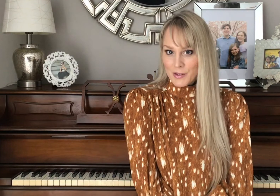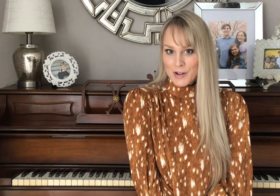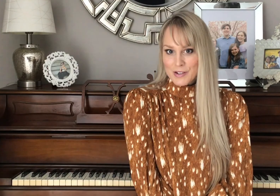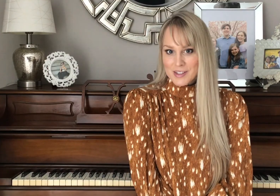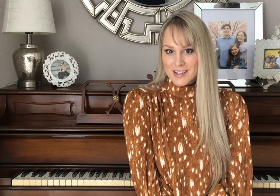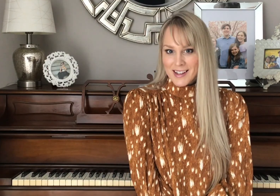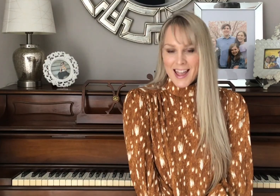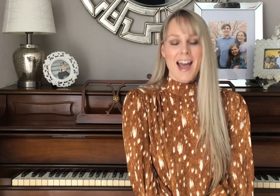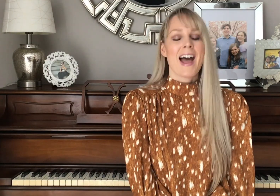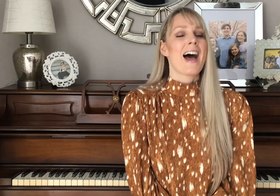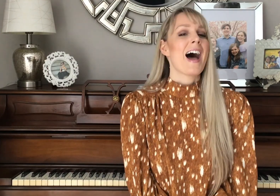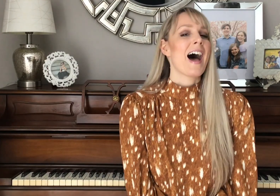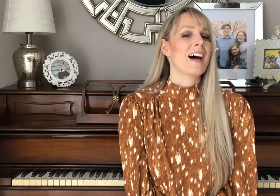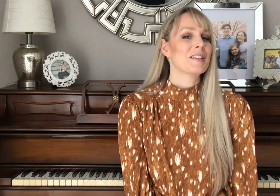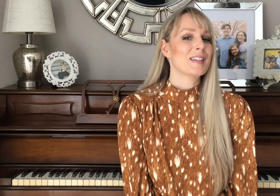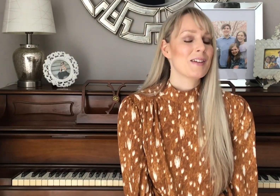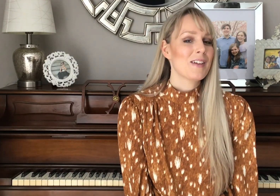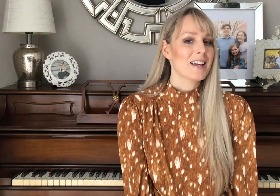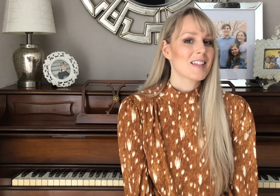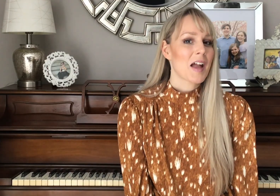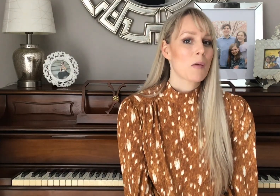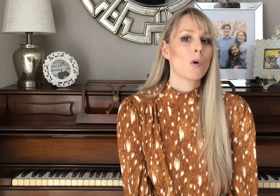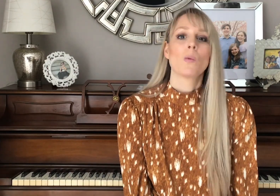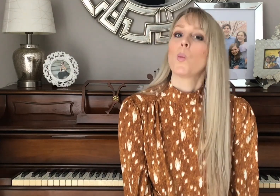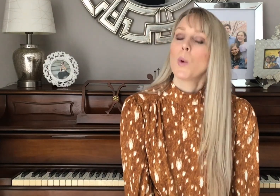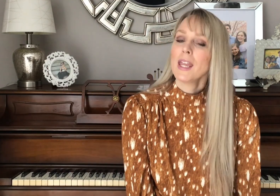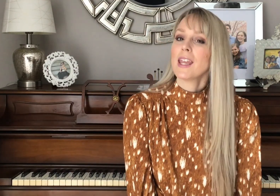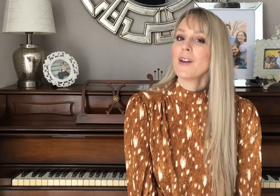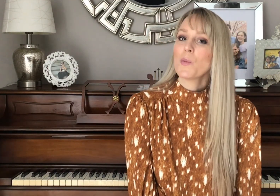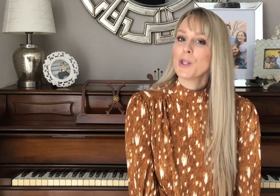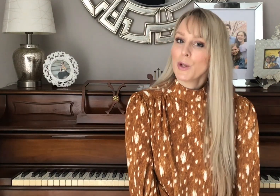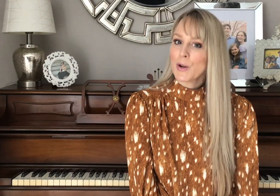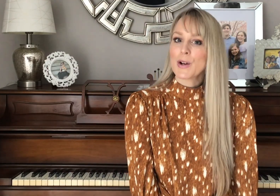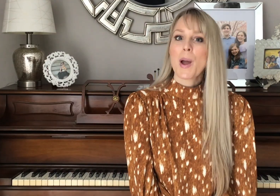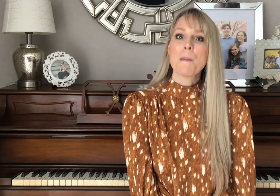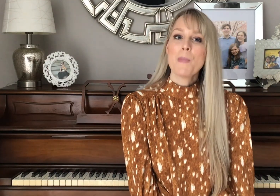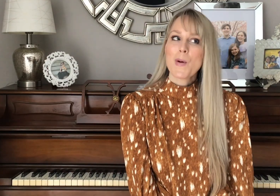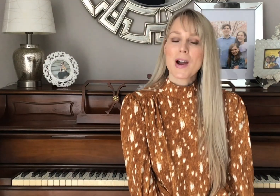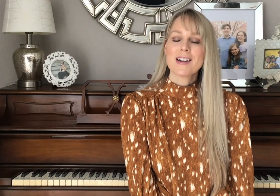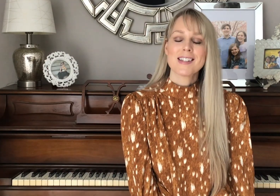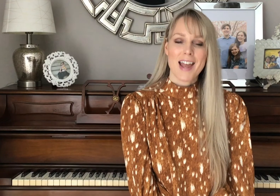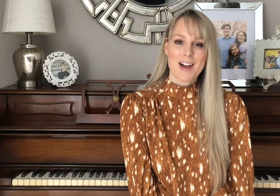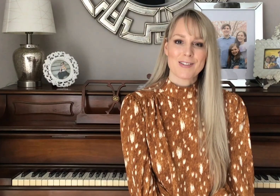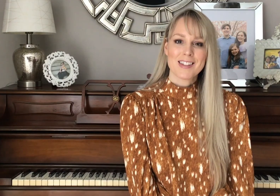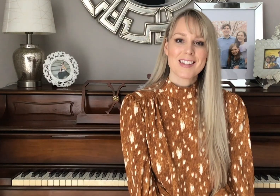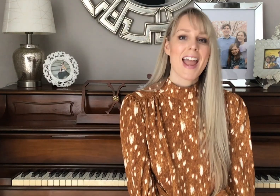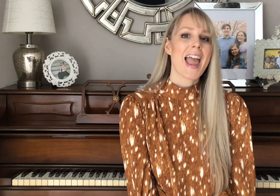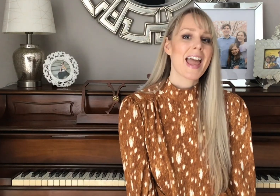learned. I'll see you next time where we will learn more sounds and how